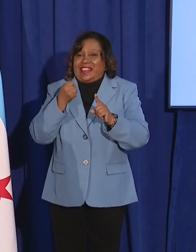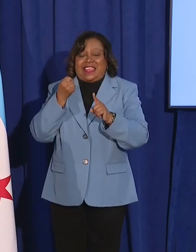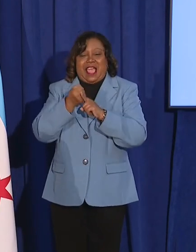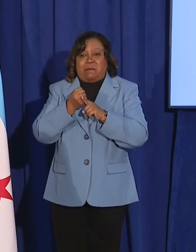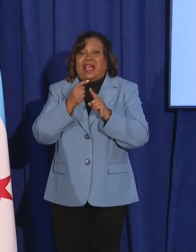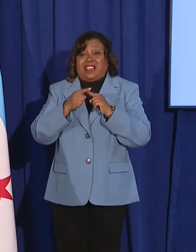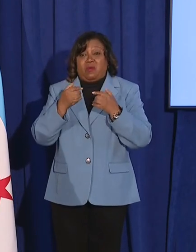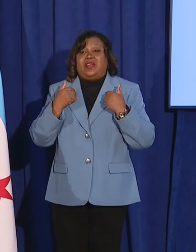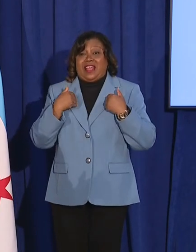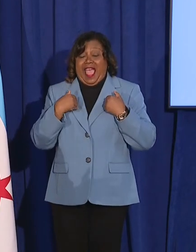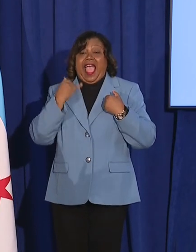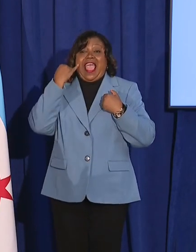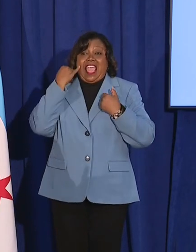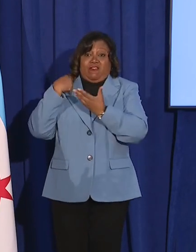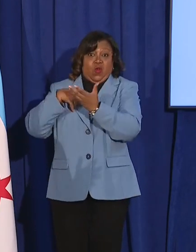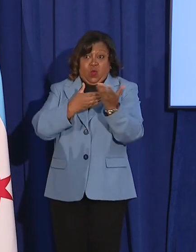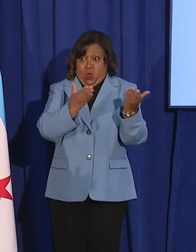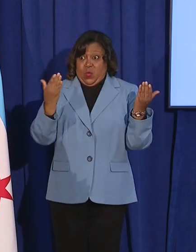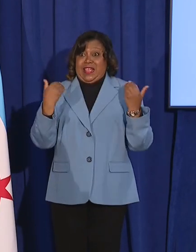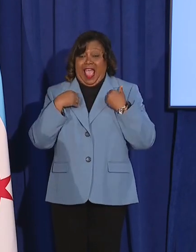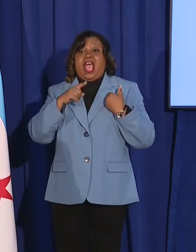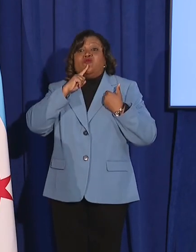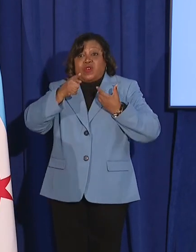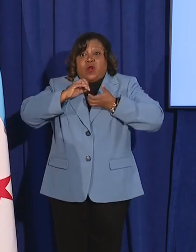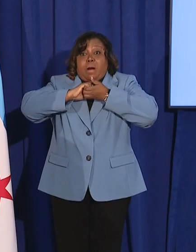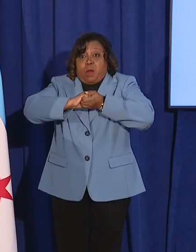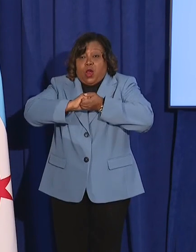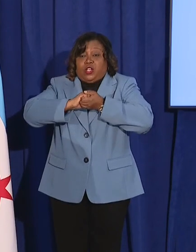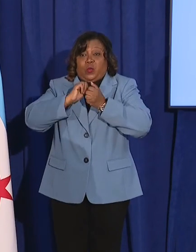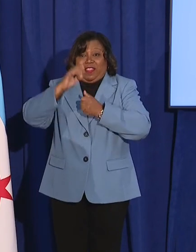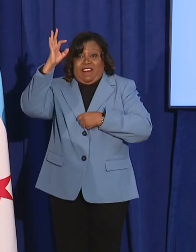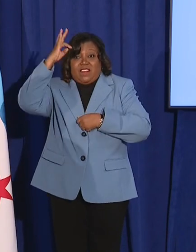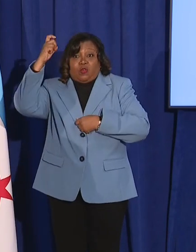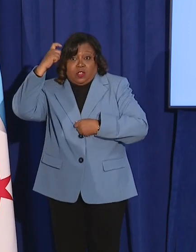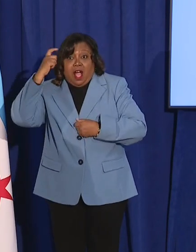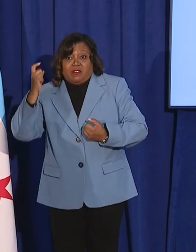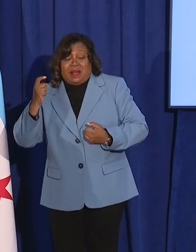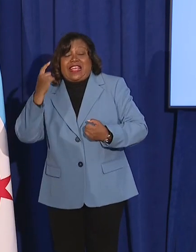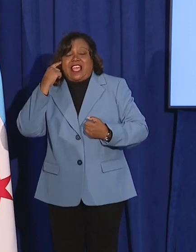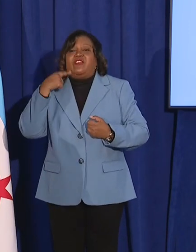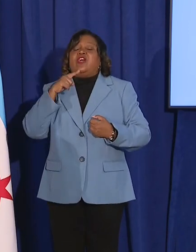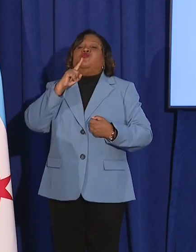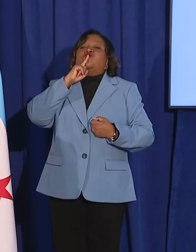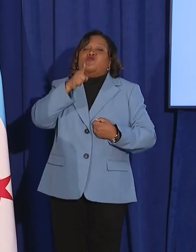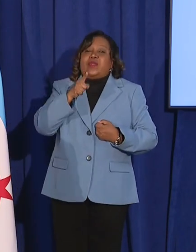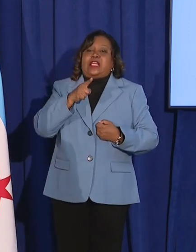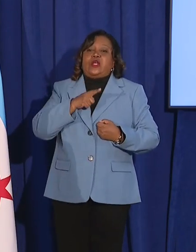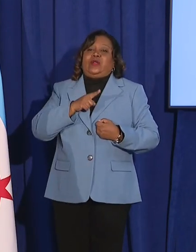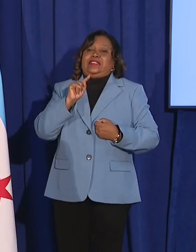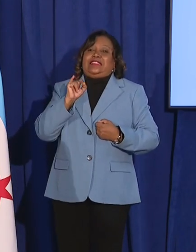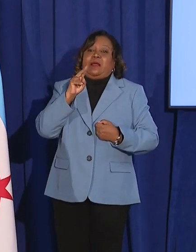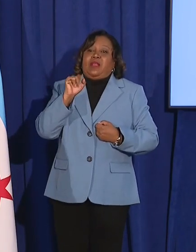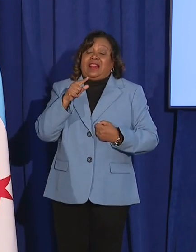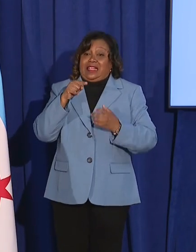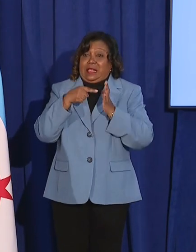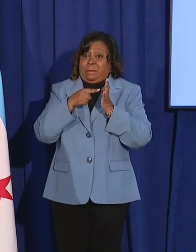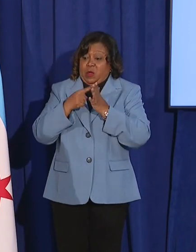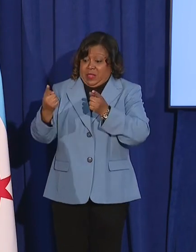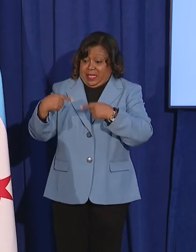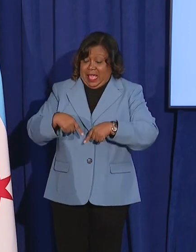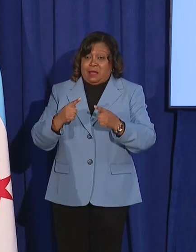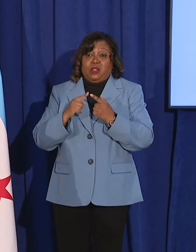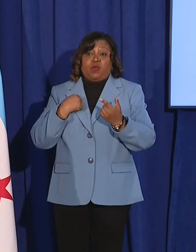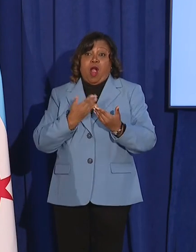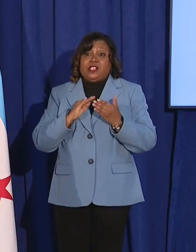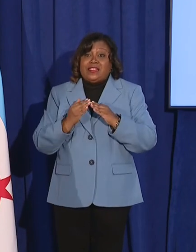impact that it would have if we had real partnership with the federal government, if there was a real stimulus bill that came here to